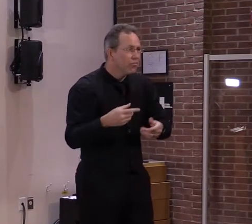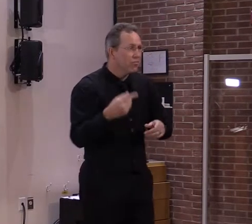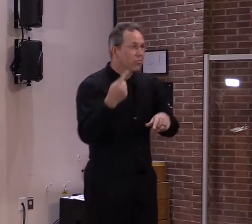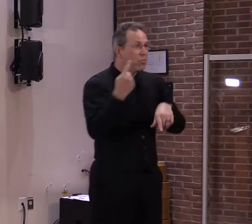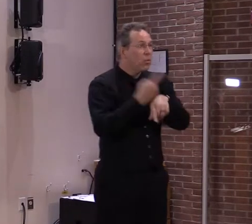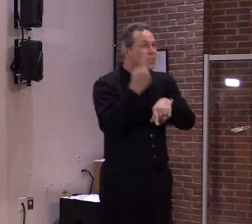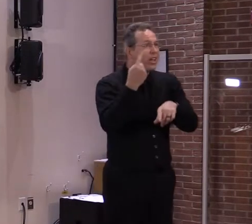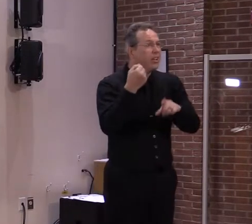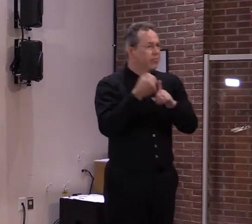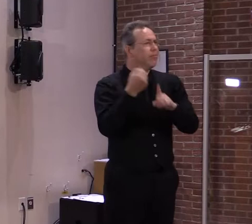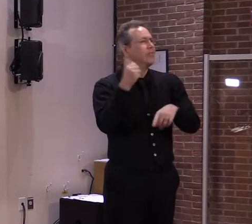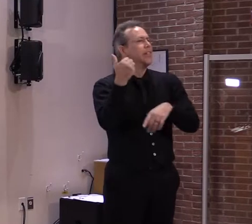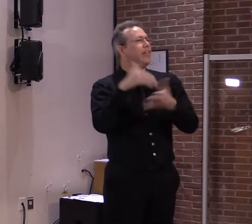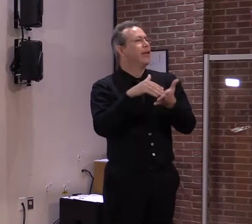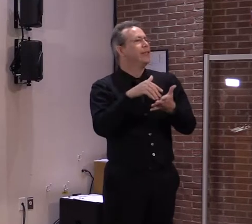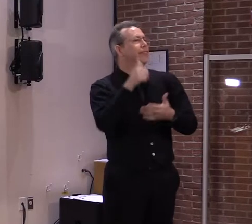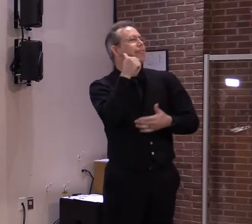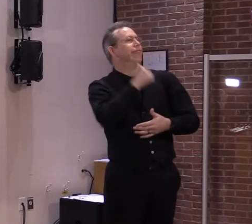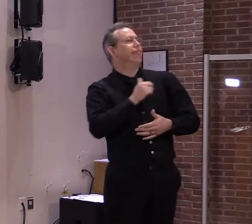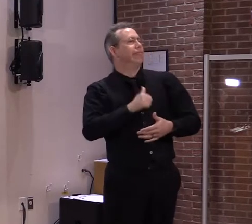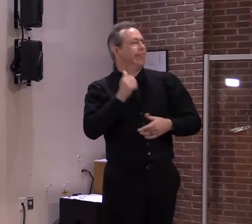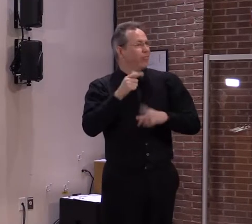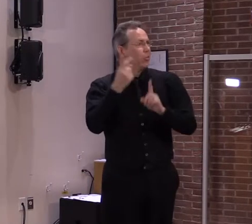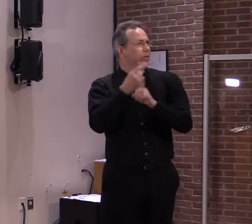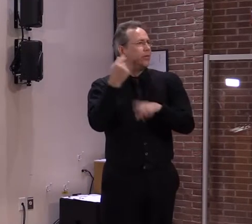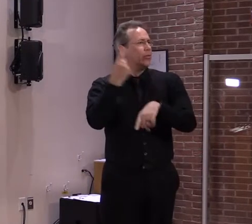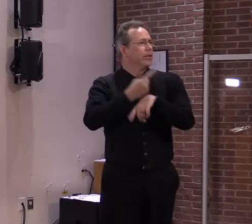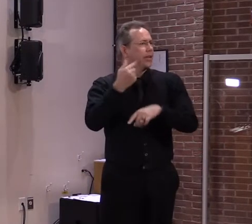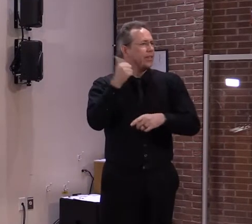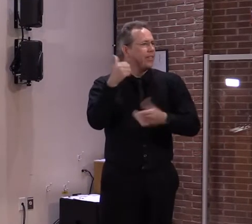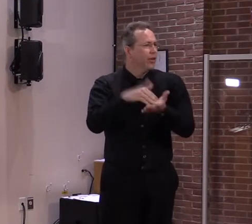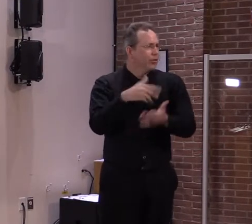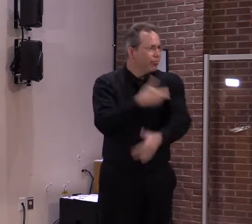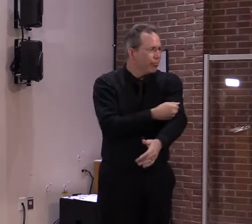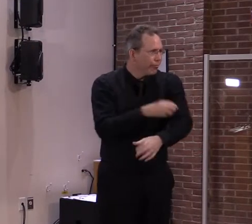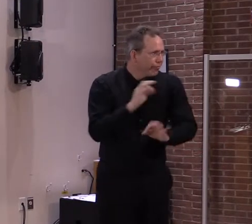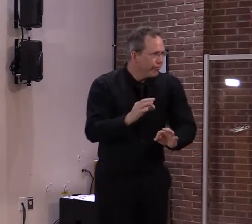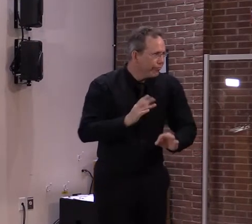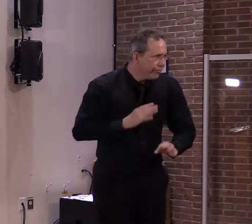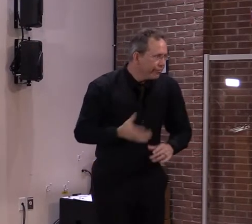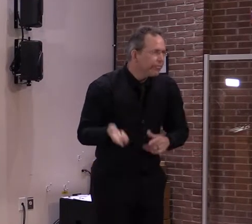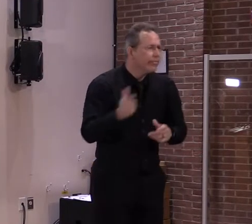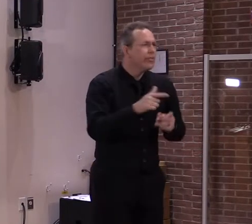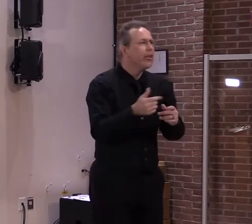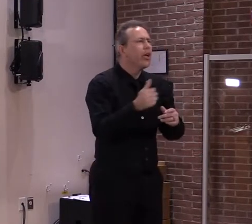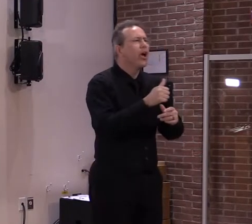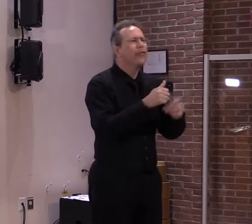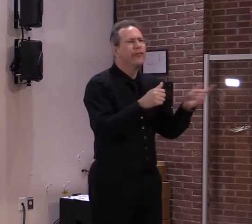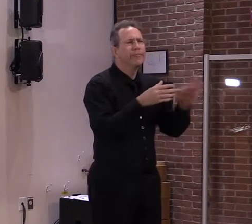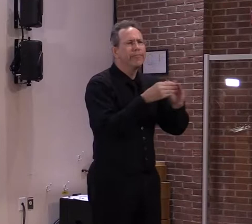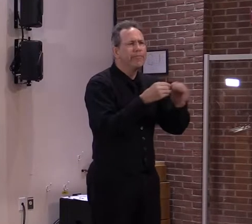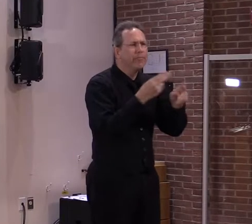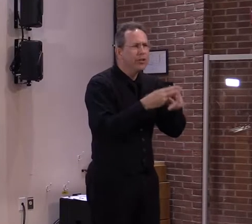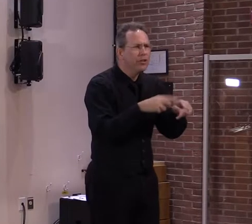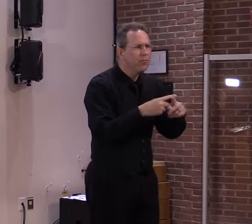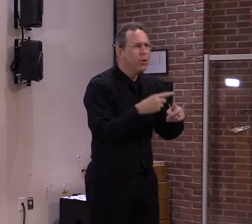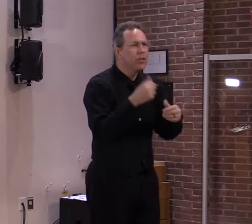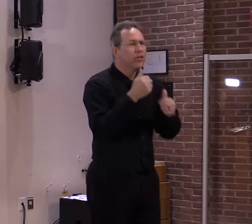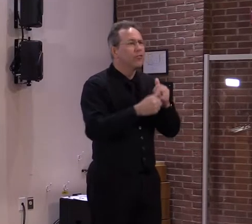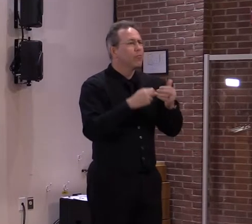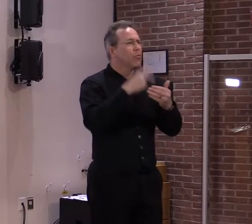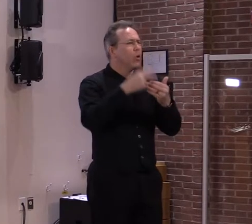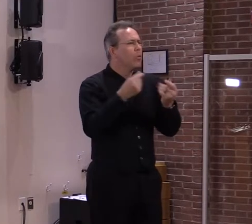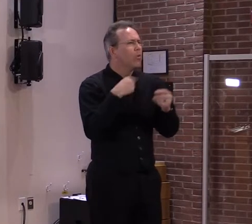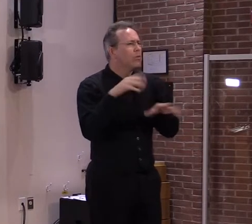10,000 vaccine doses in a day. Here are some other details of the vaccination program. Yesterday, we